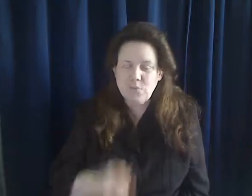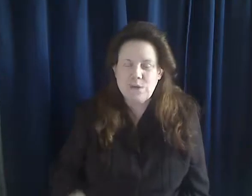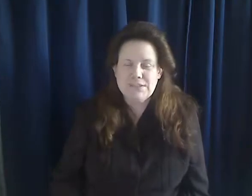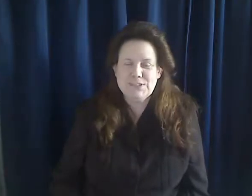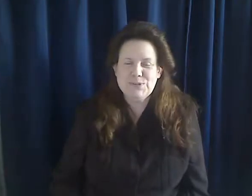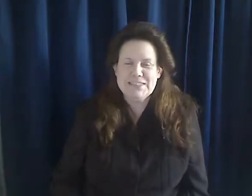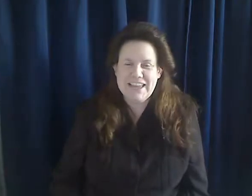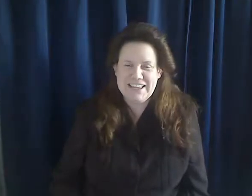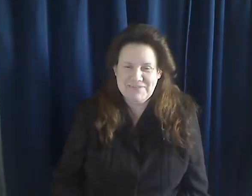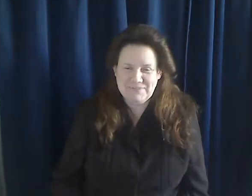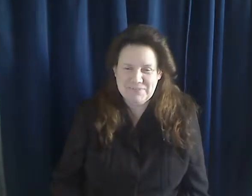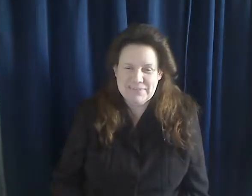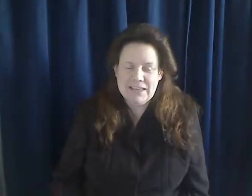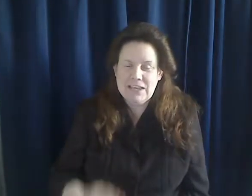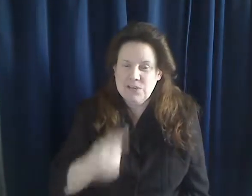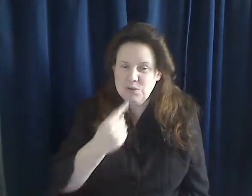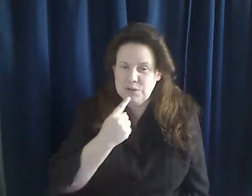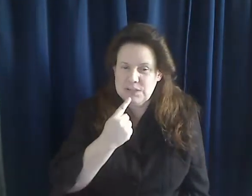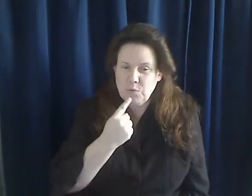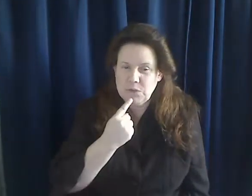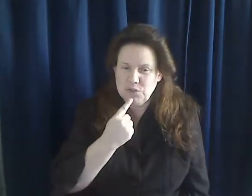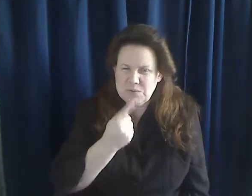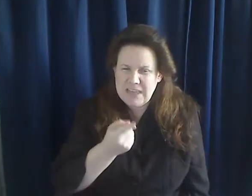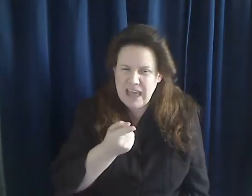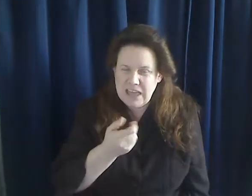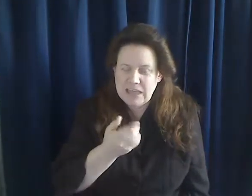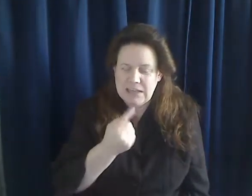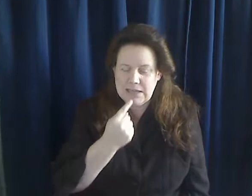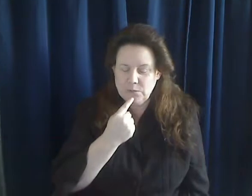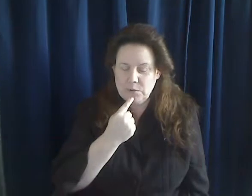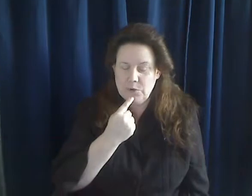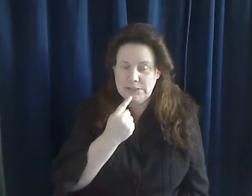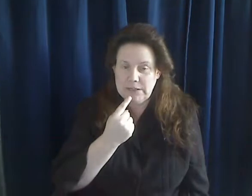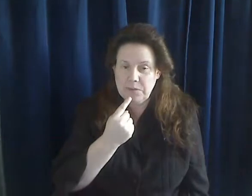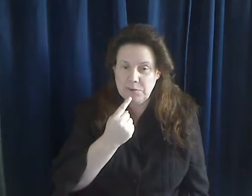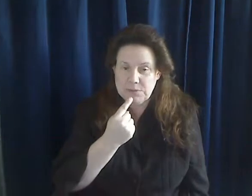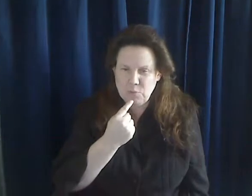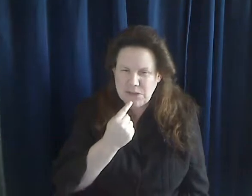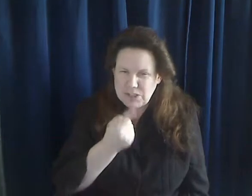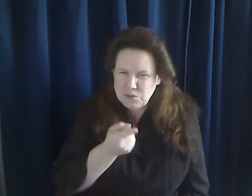What did you say? You could say, and end with pointing at the person.